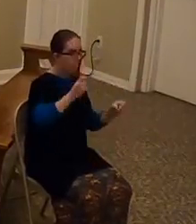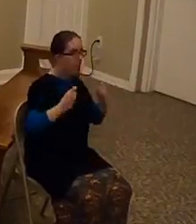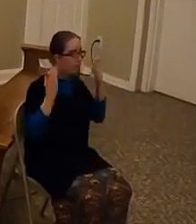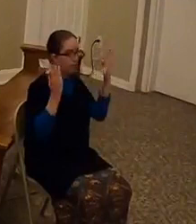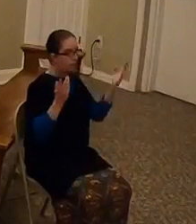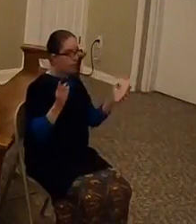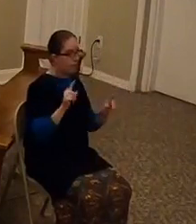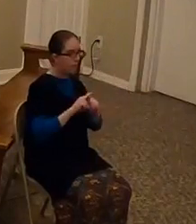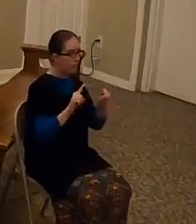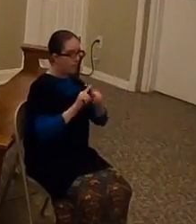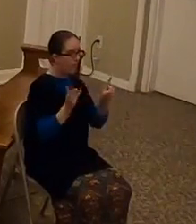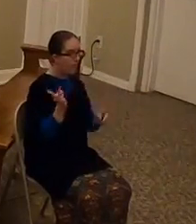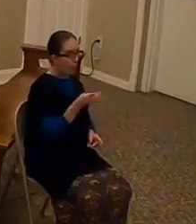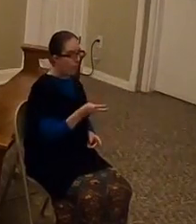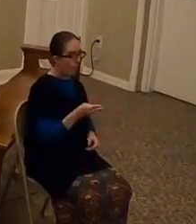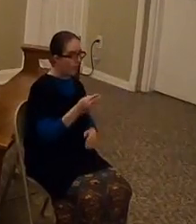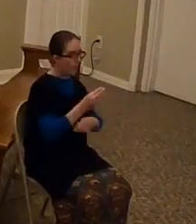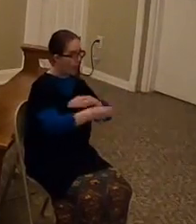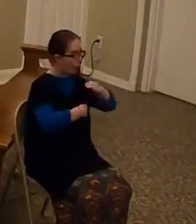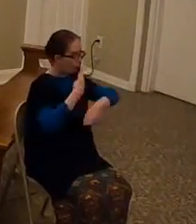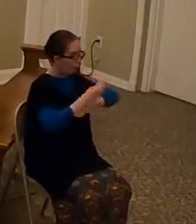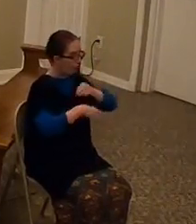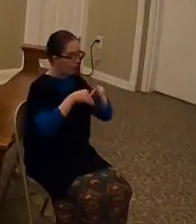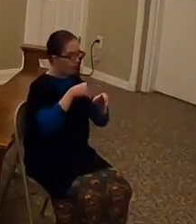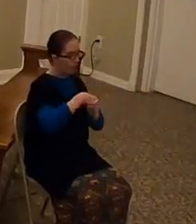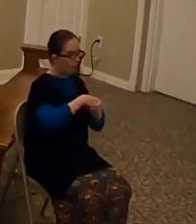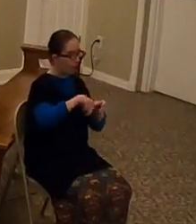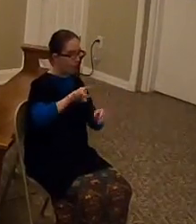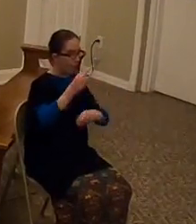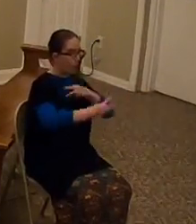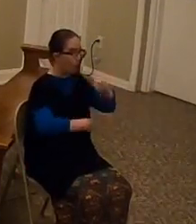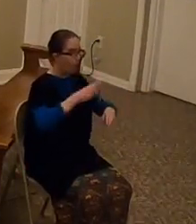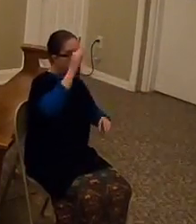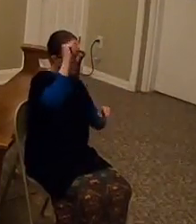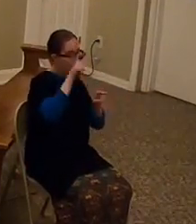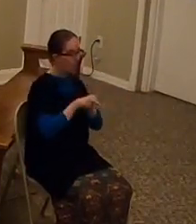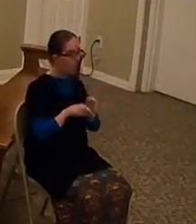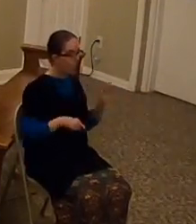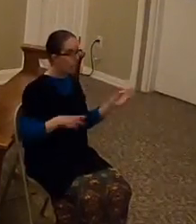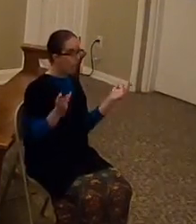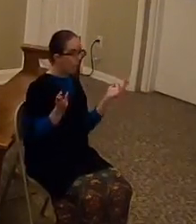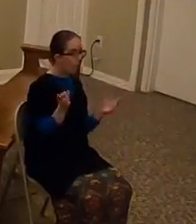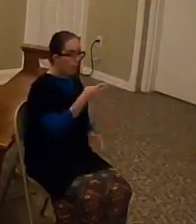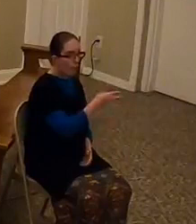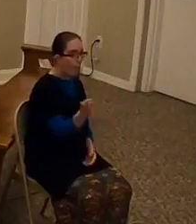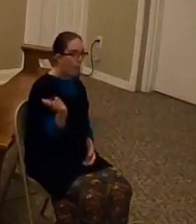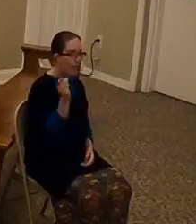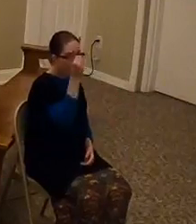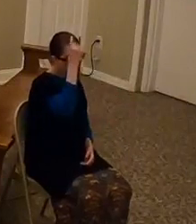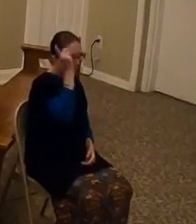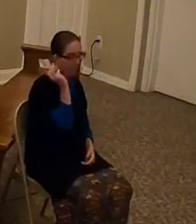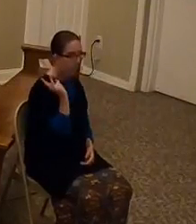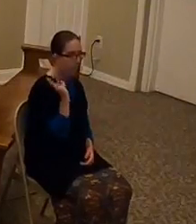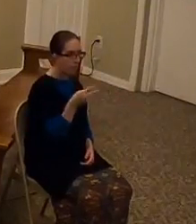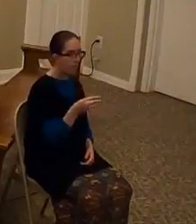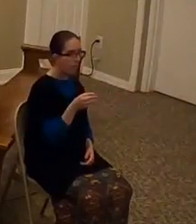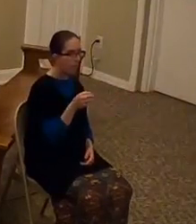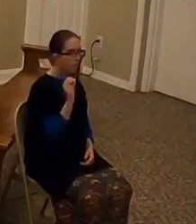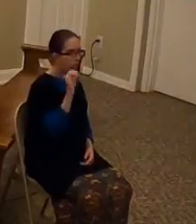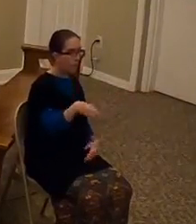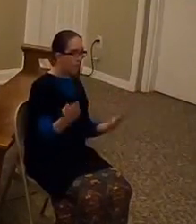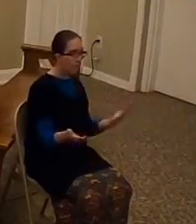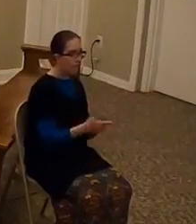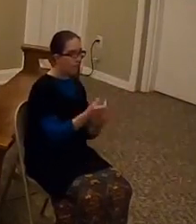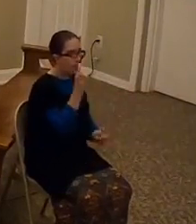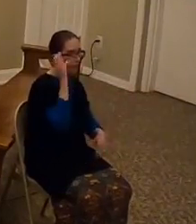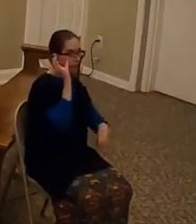Hallelujah. But we get all tied up in the world, Brother West. We understand that we're placed here,